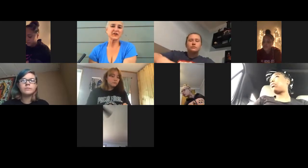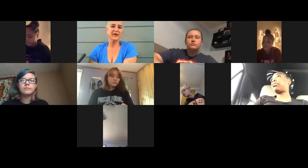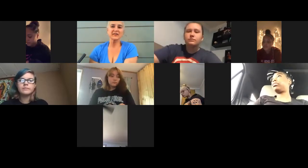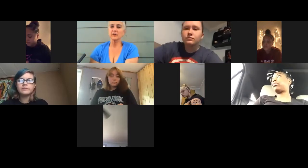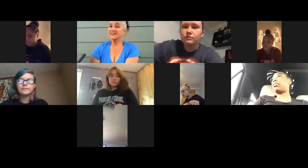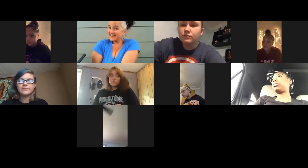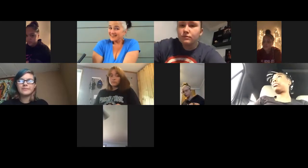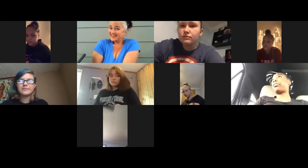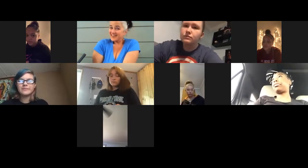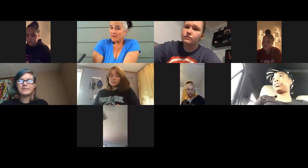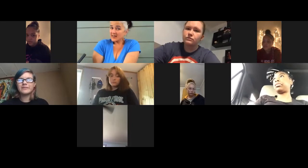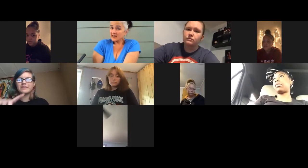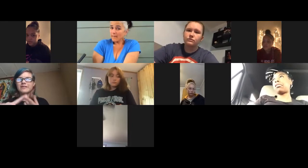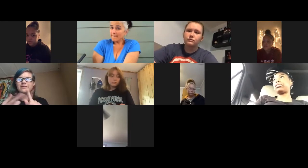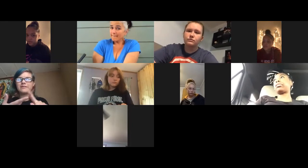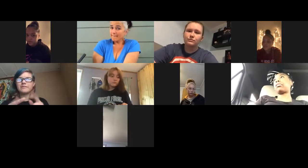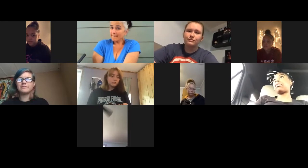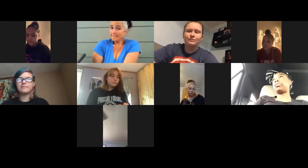Friend is good. Friend is a good one.